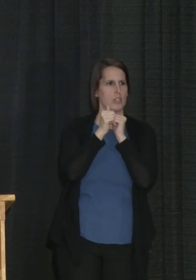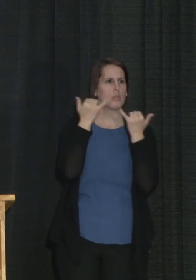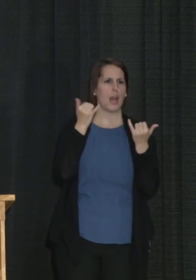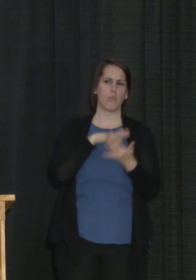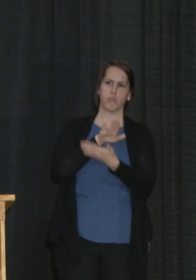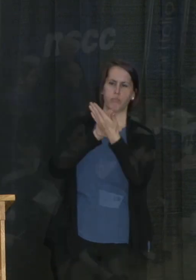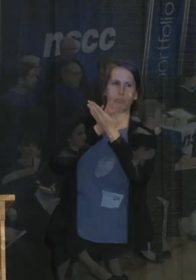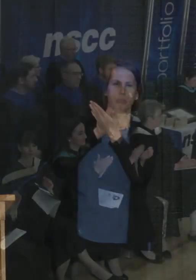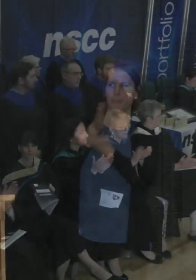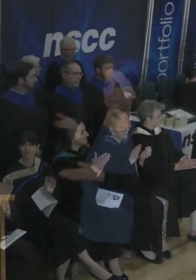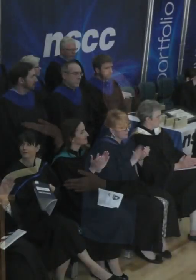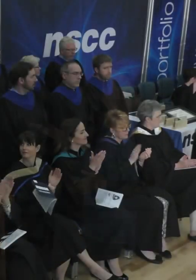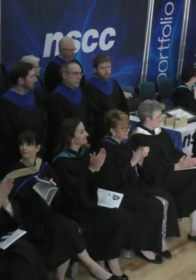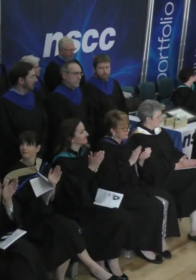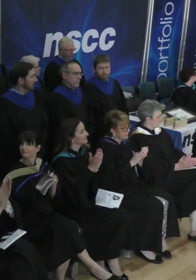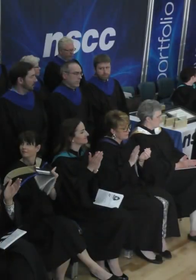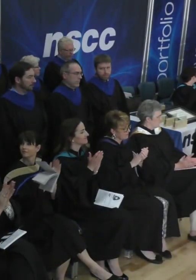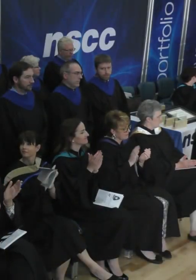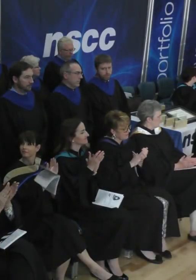colleagues.